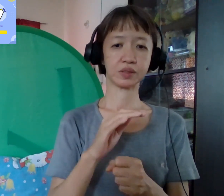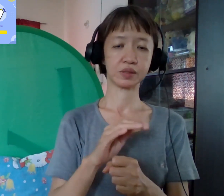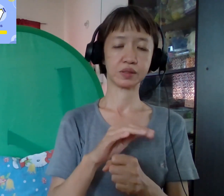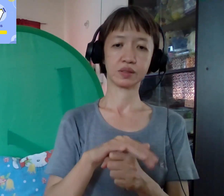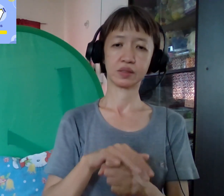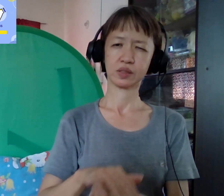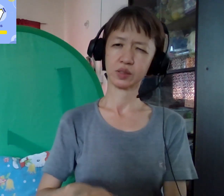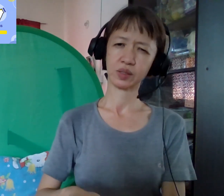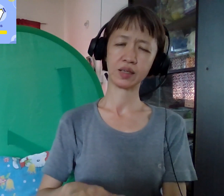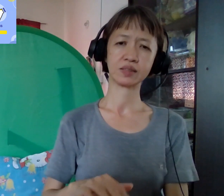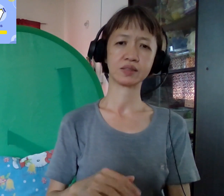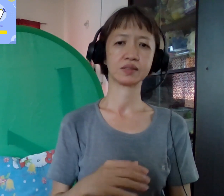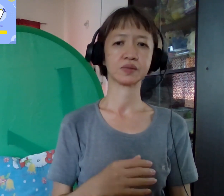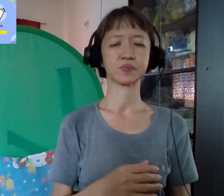our stress,